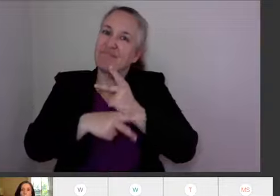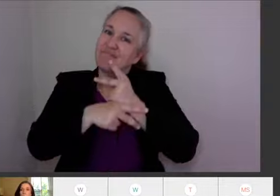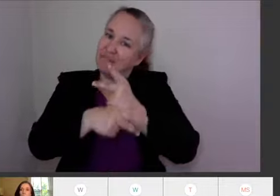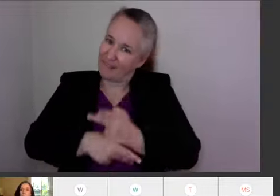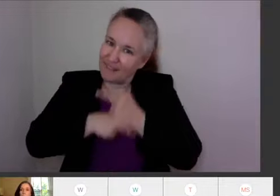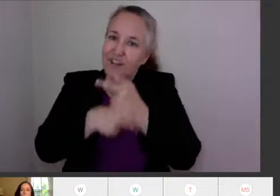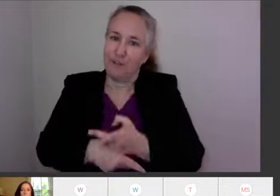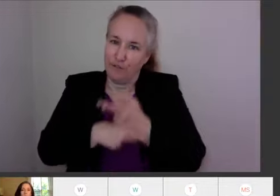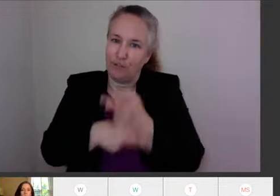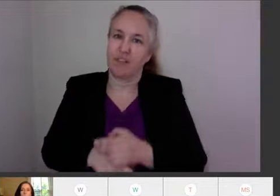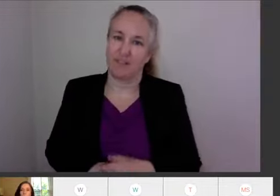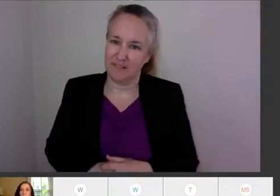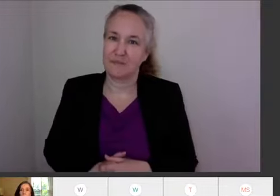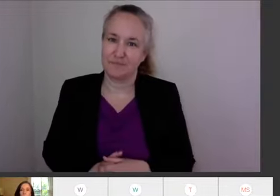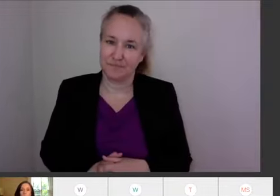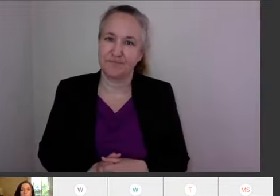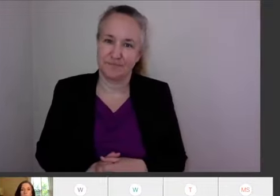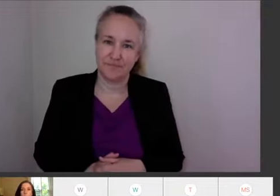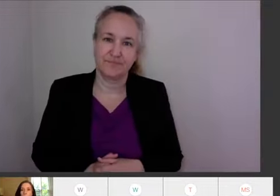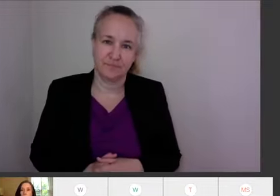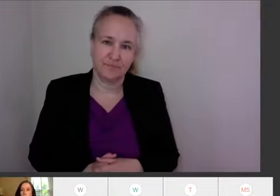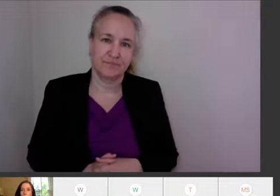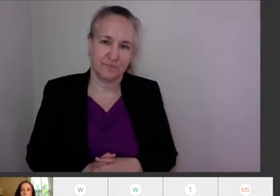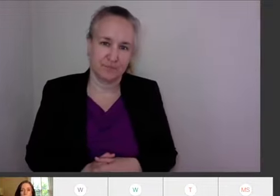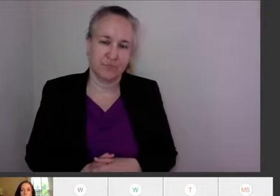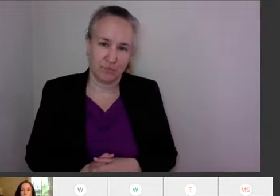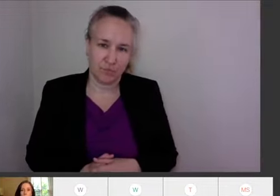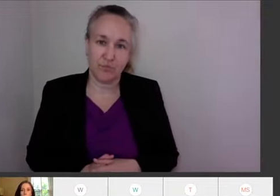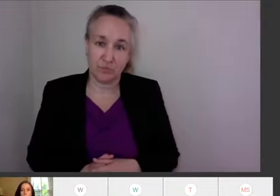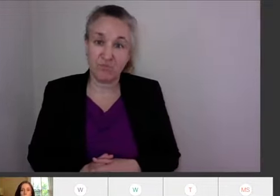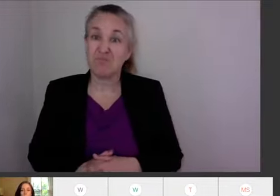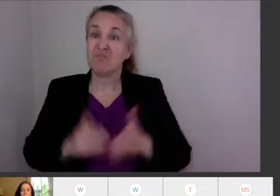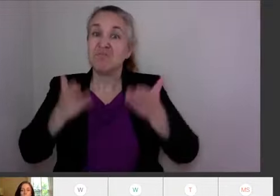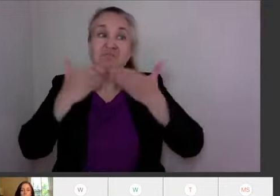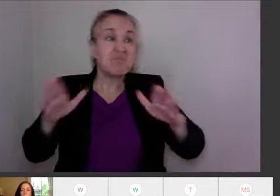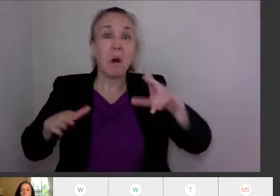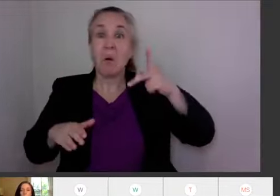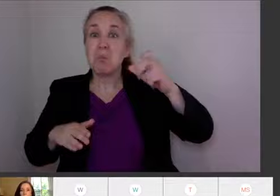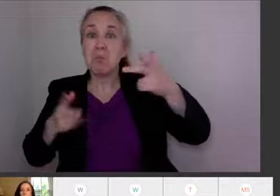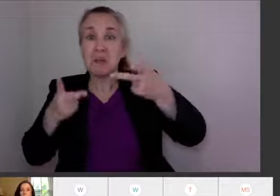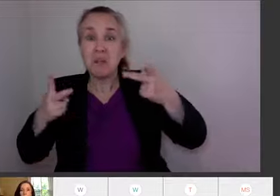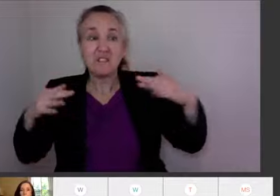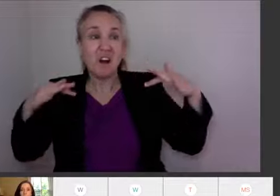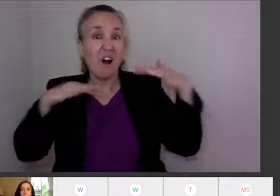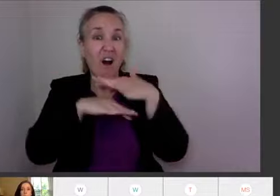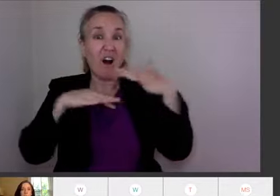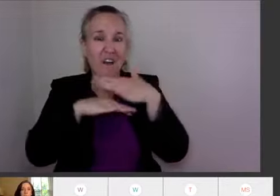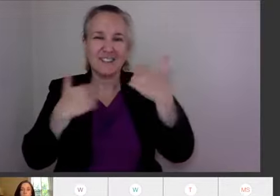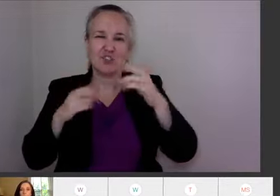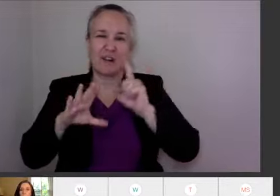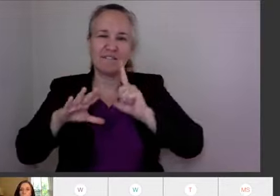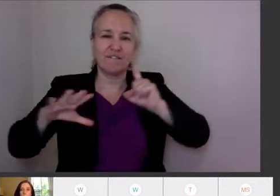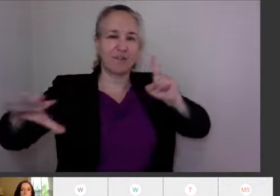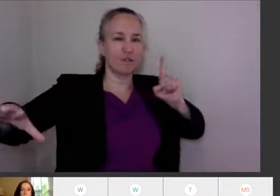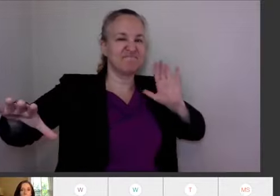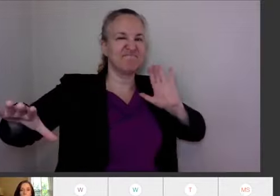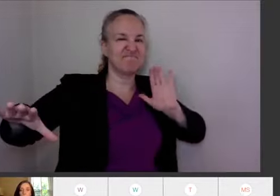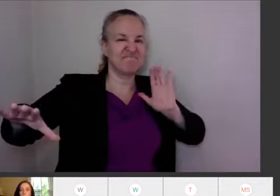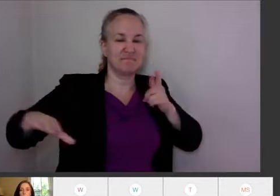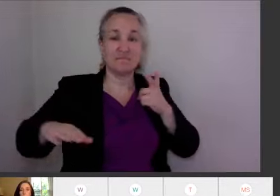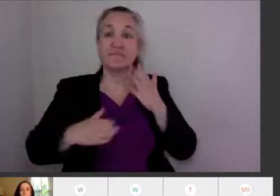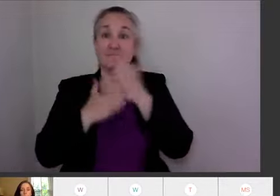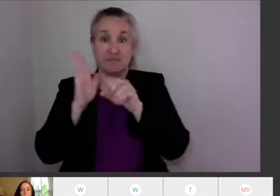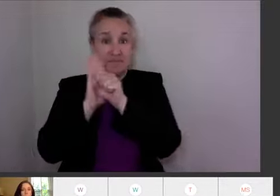travel. I would try to stay out of public places as much as possible. Some of these states